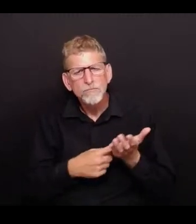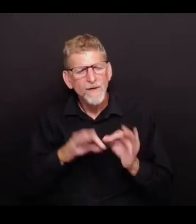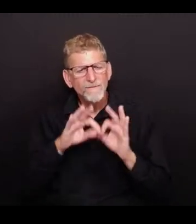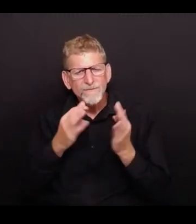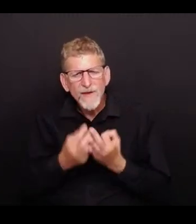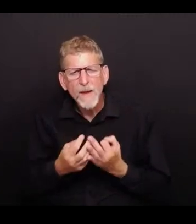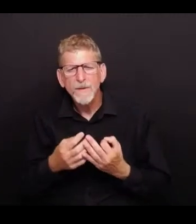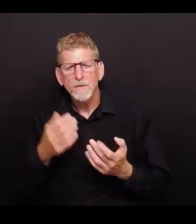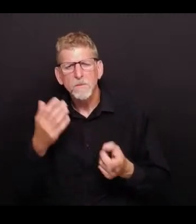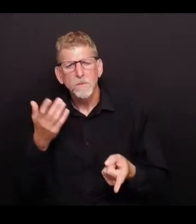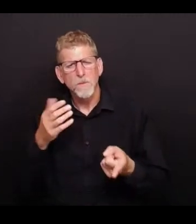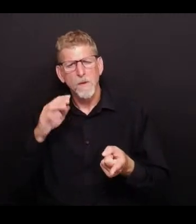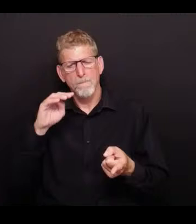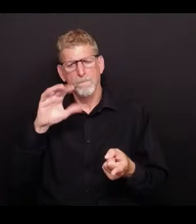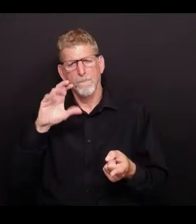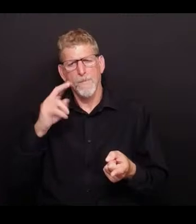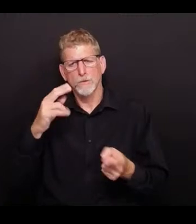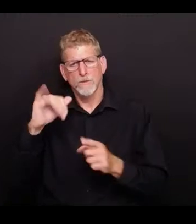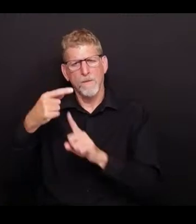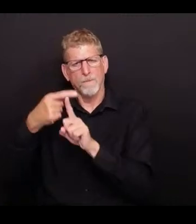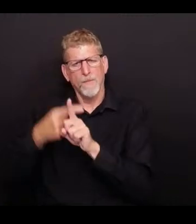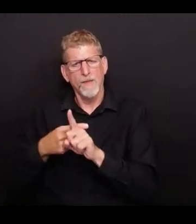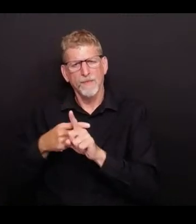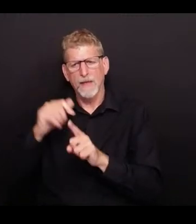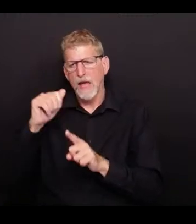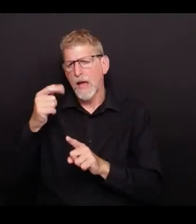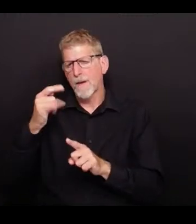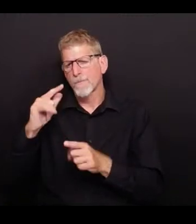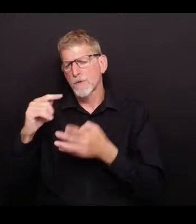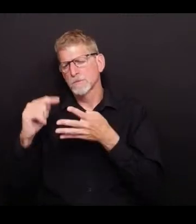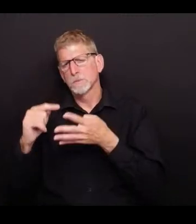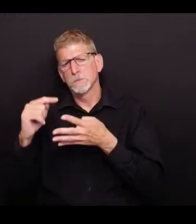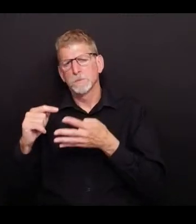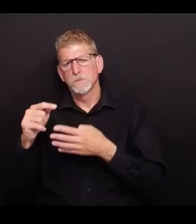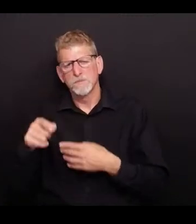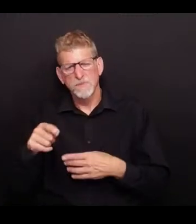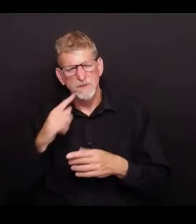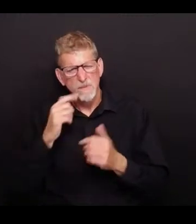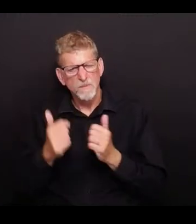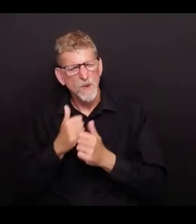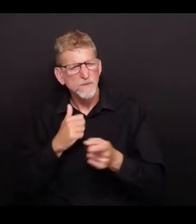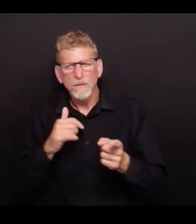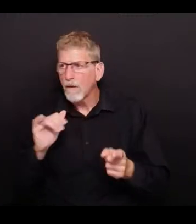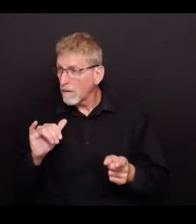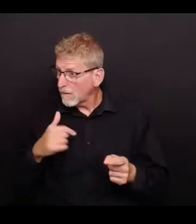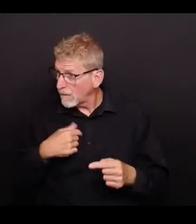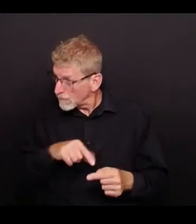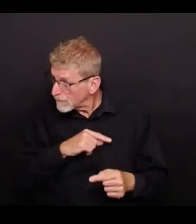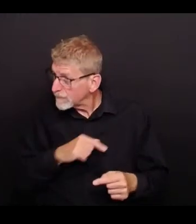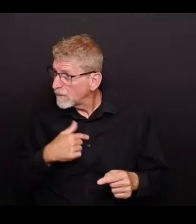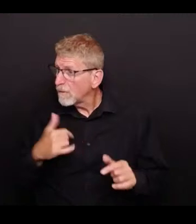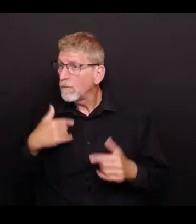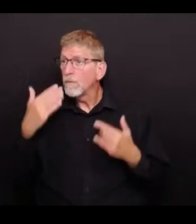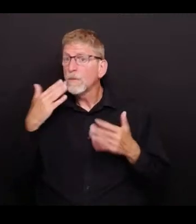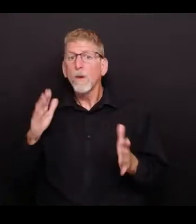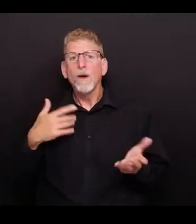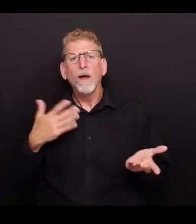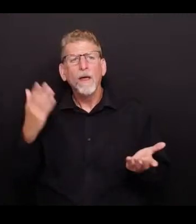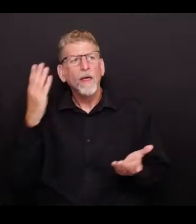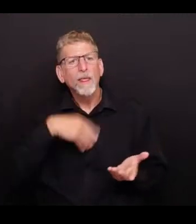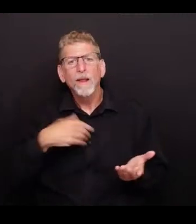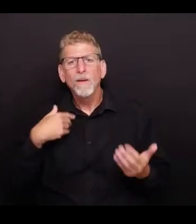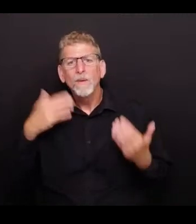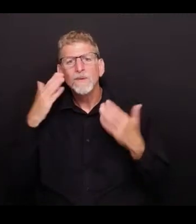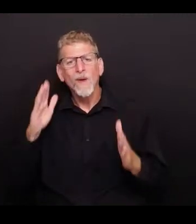end of March and April, I was letting them know that it was now open to everyone, and that was the first time they were hearing about it, because I think some folks had kind